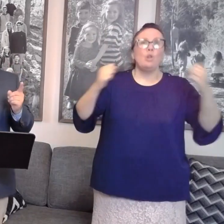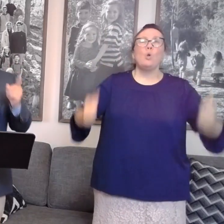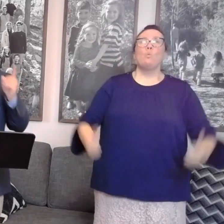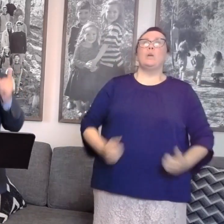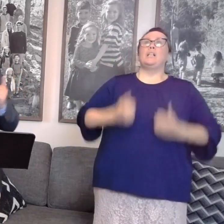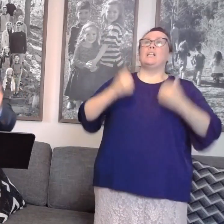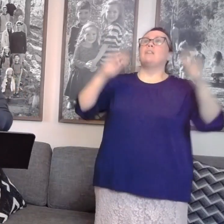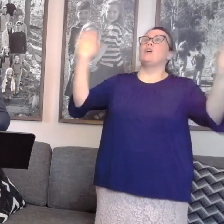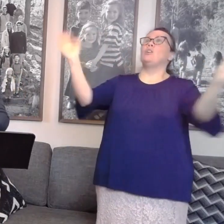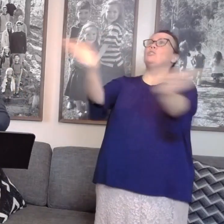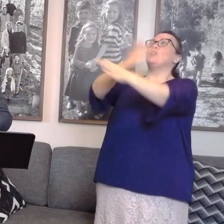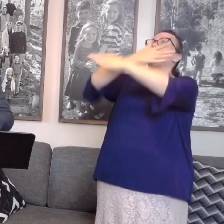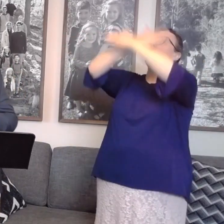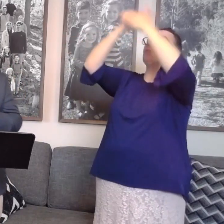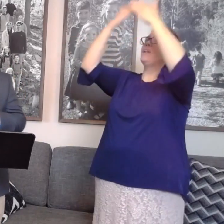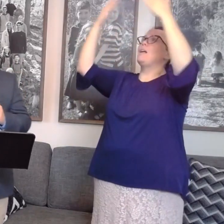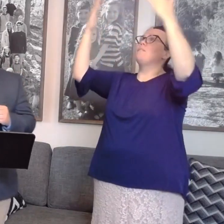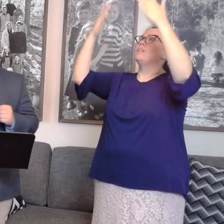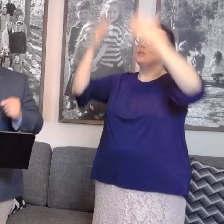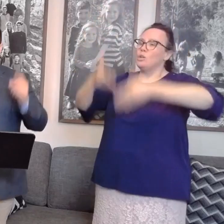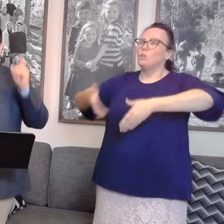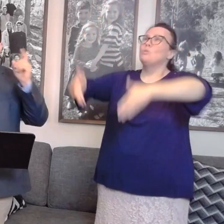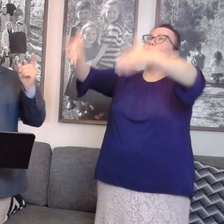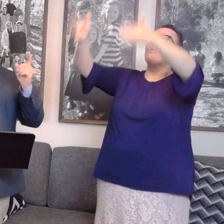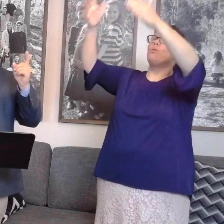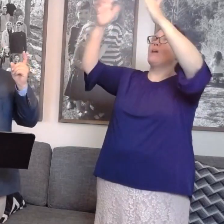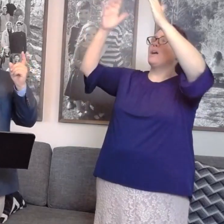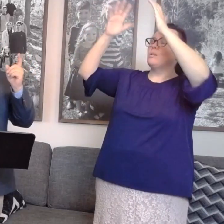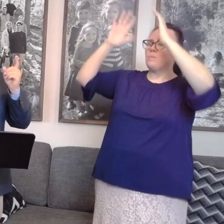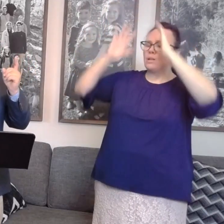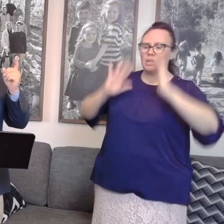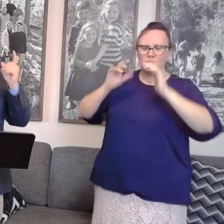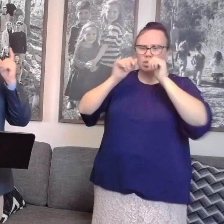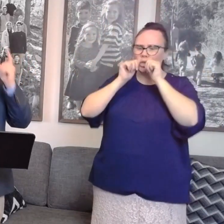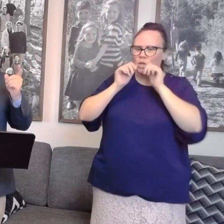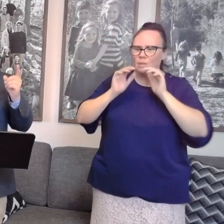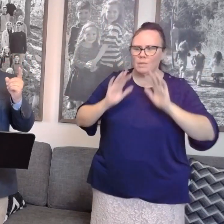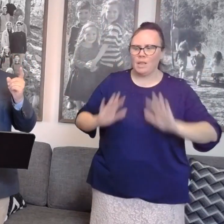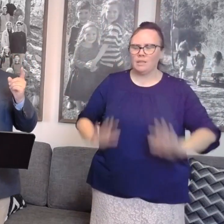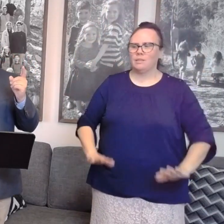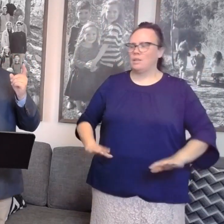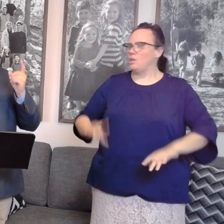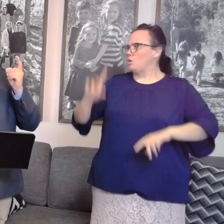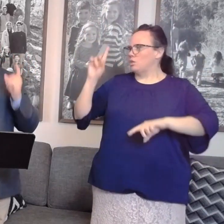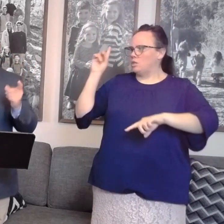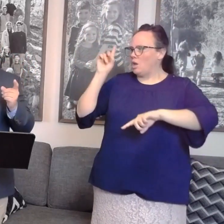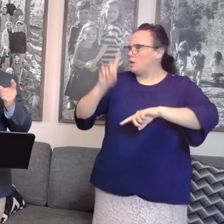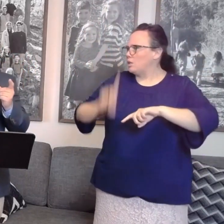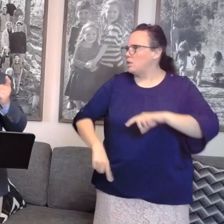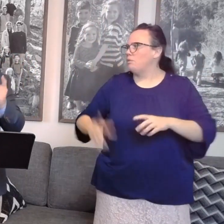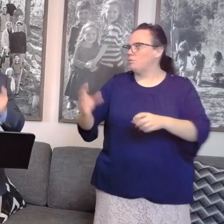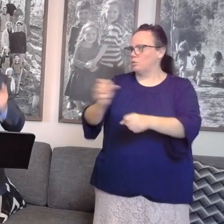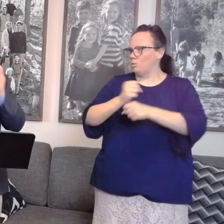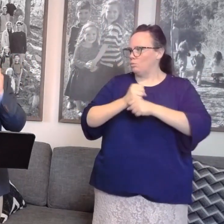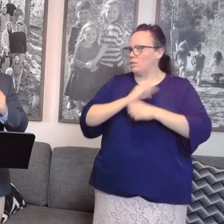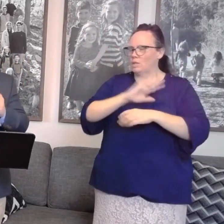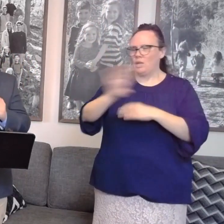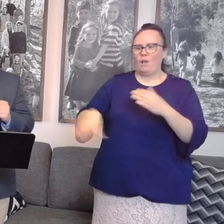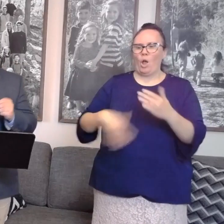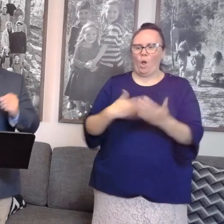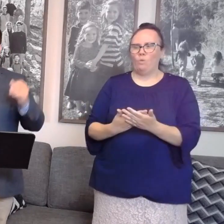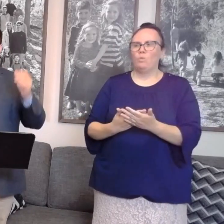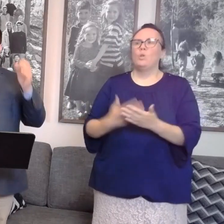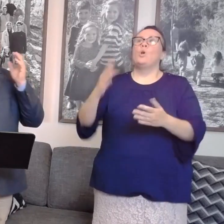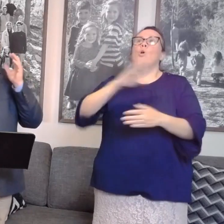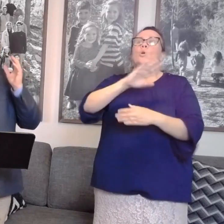broken. We live under an open heaven. You pour out upon us such a blessing, there is not enough room to receive